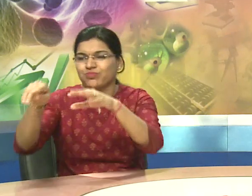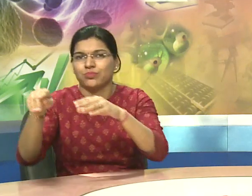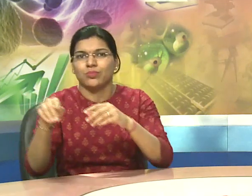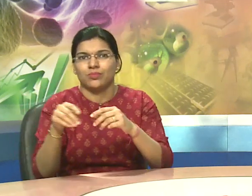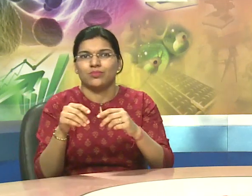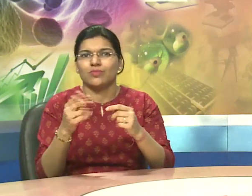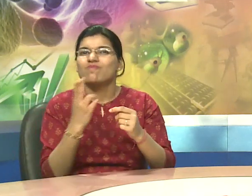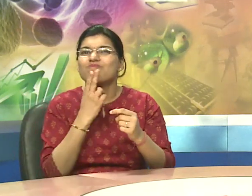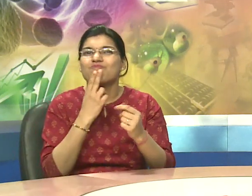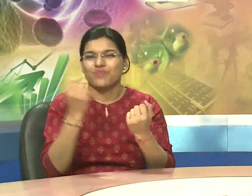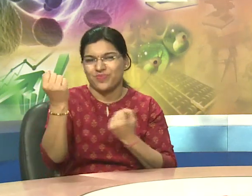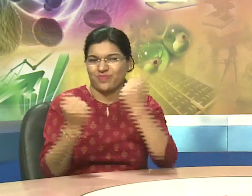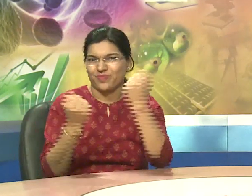For example, loading the product